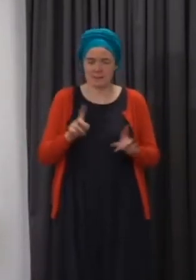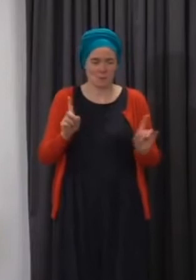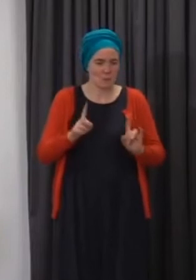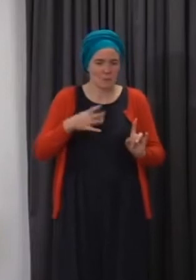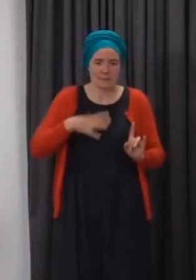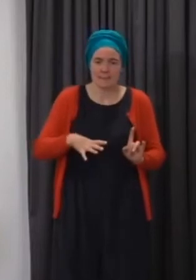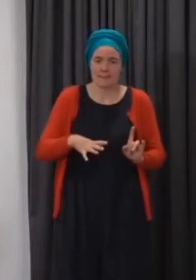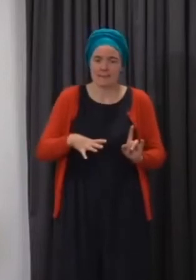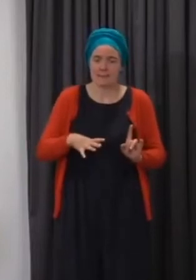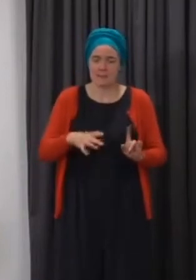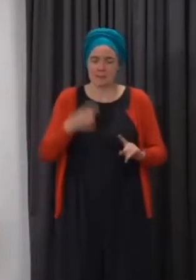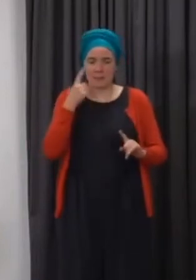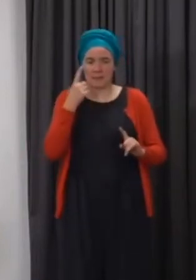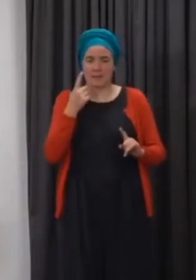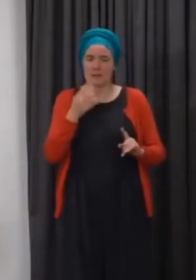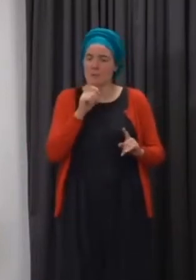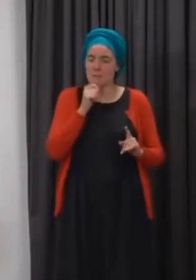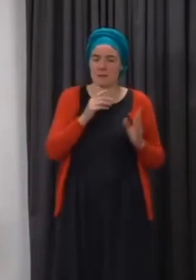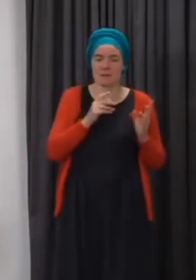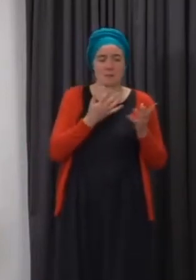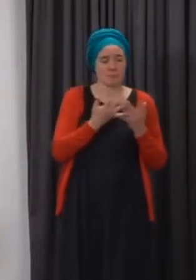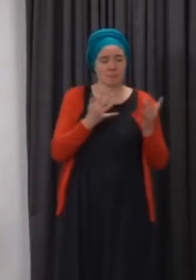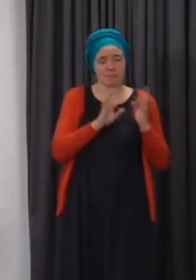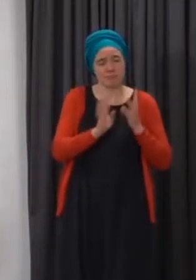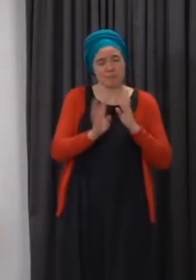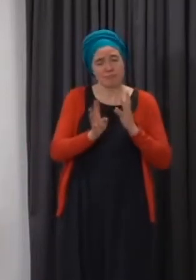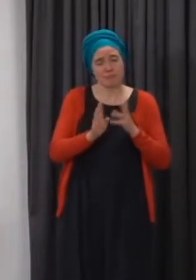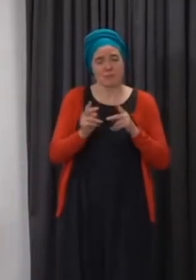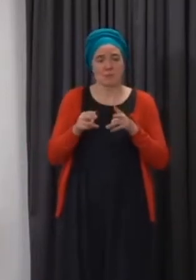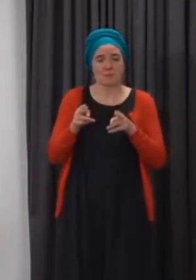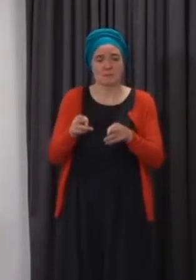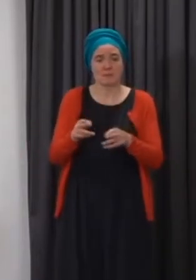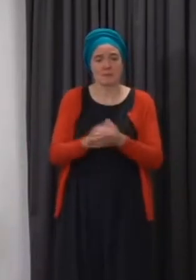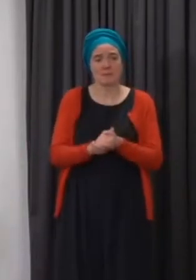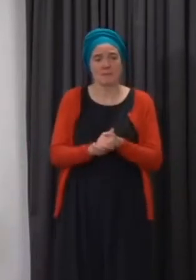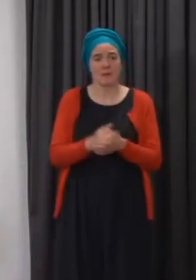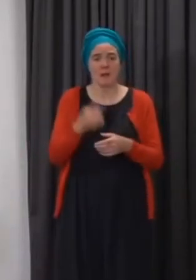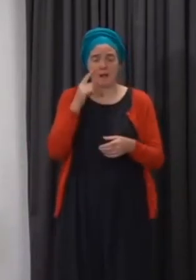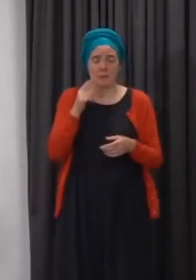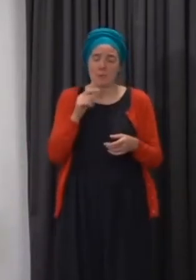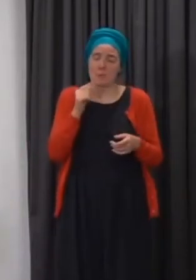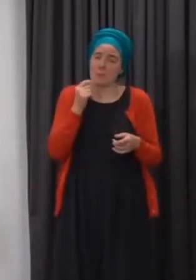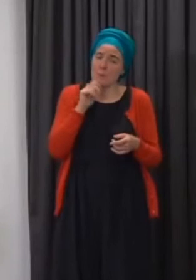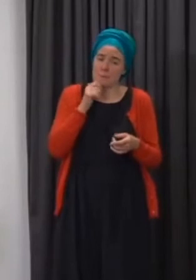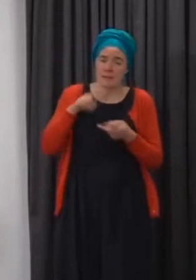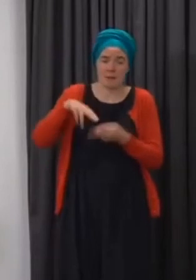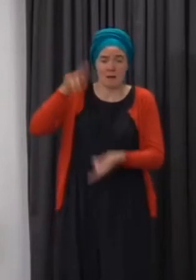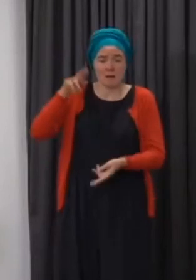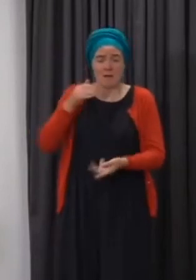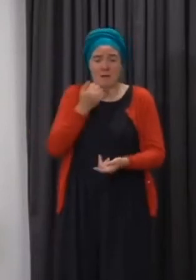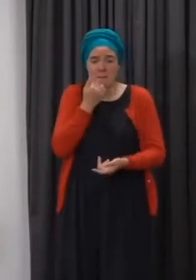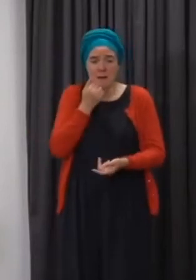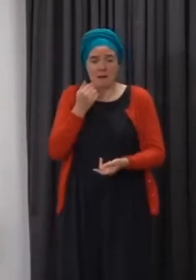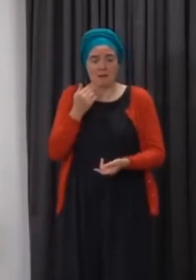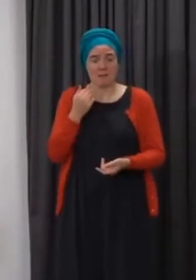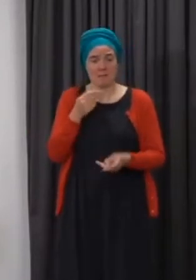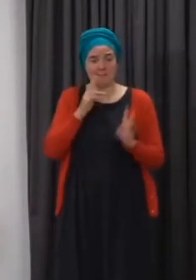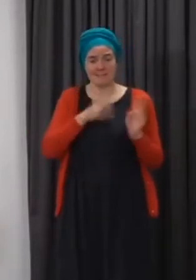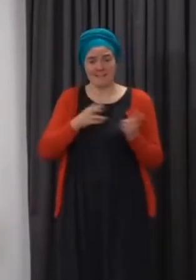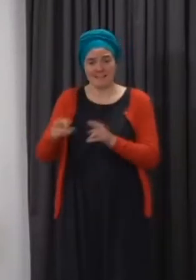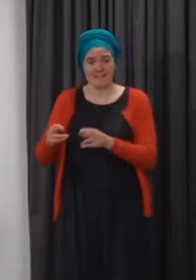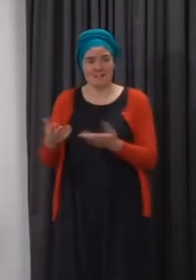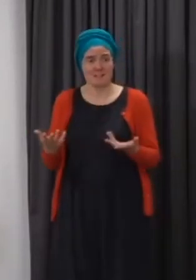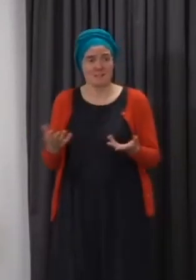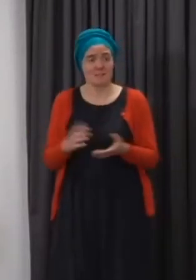level of hospital admissions, but also the fact that we were expecting there to be a very significant number of deaths as well. So back in March and